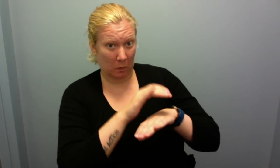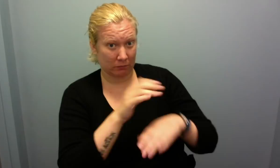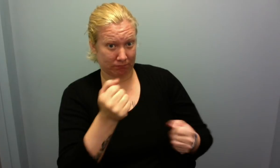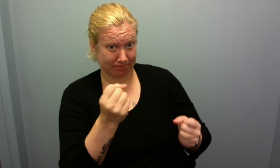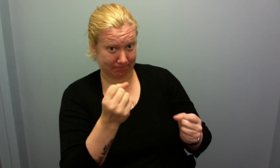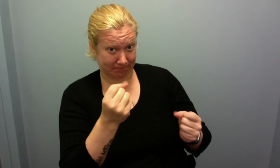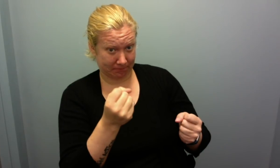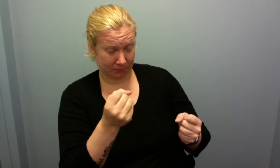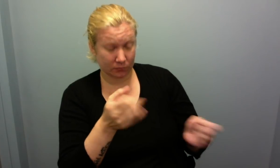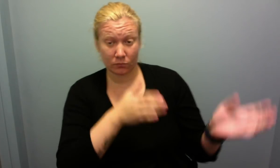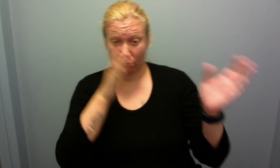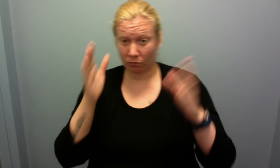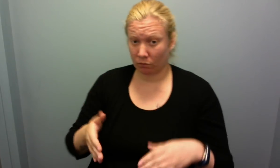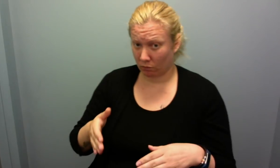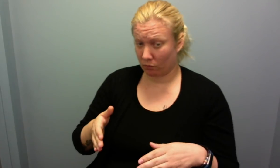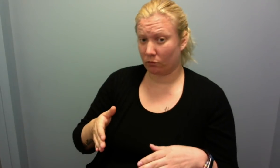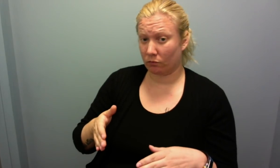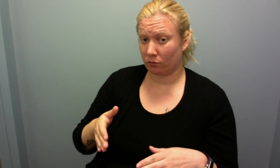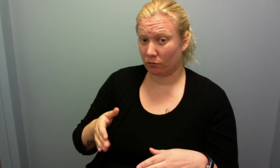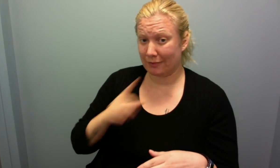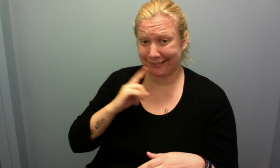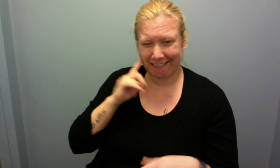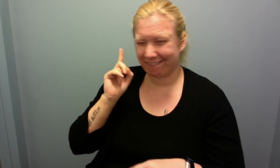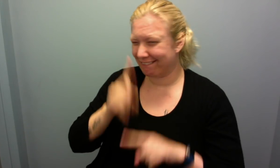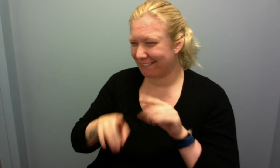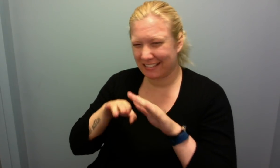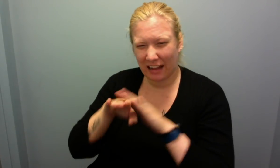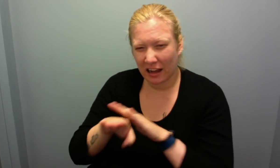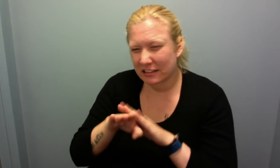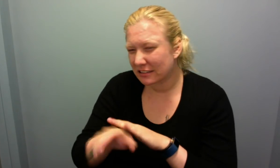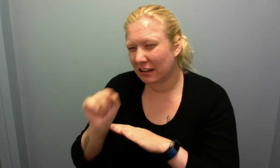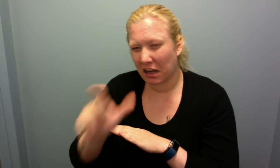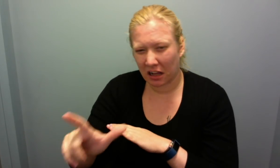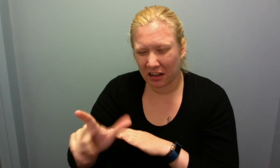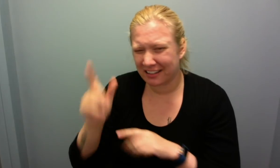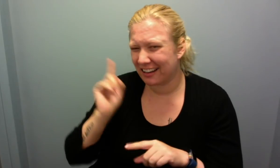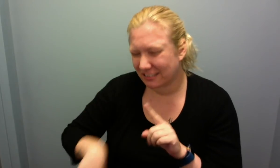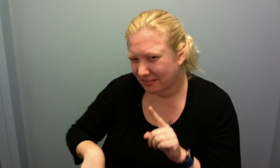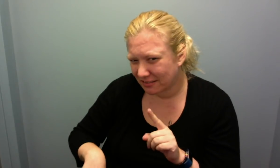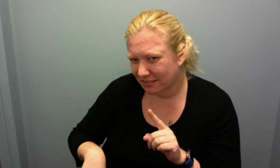language, the hearing person doesn't know sign. The deaf person can't access